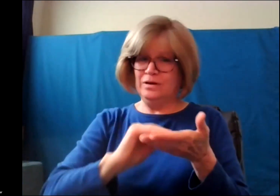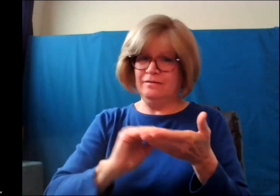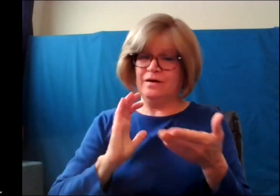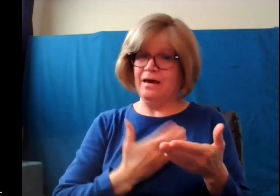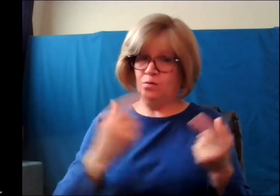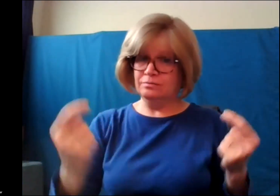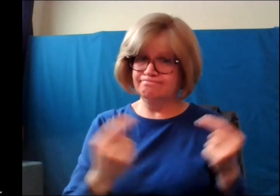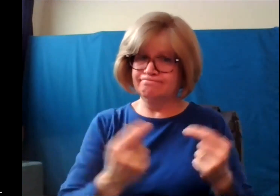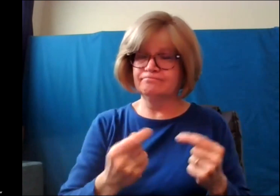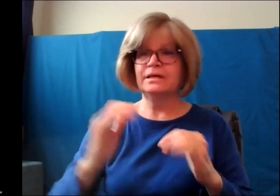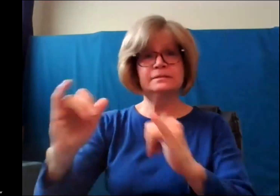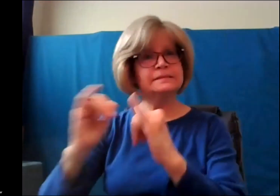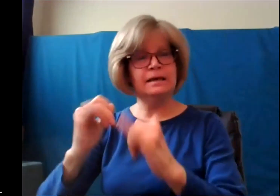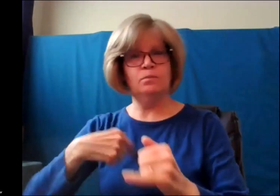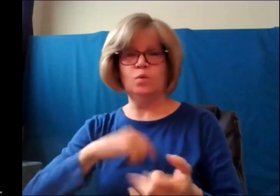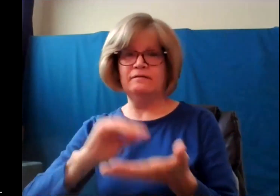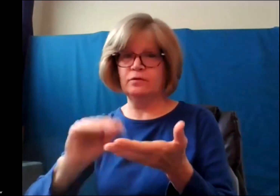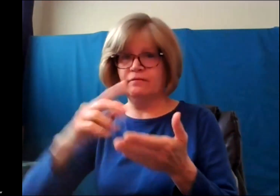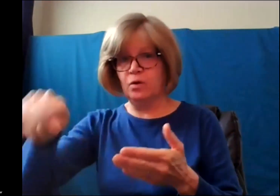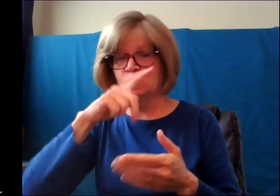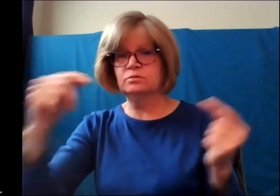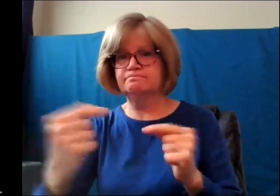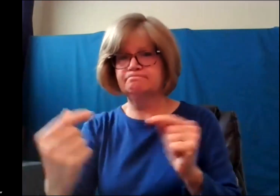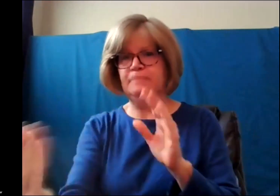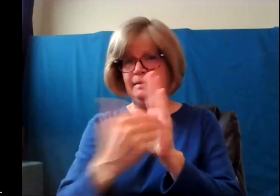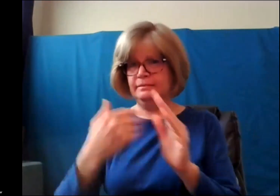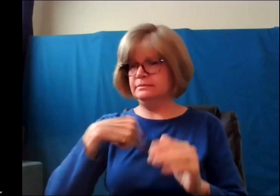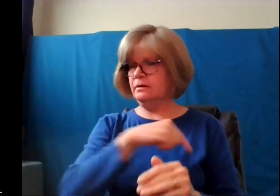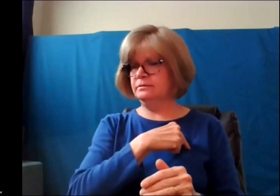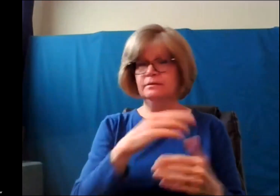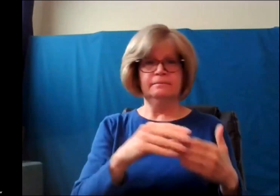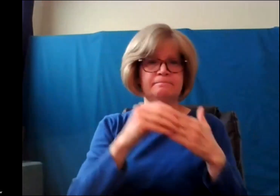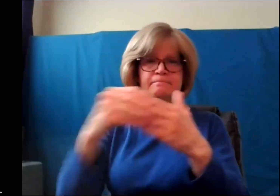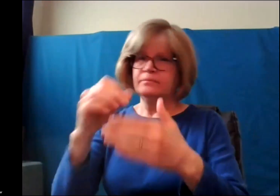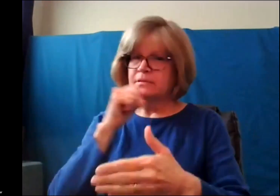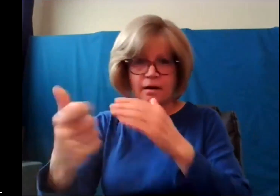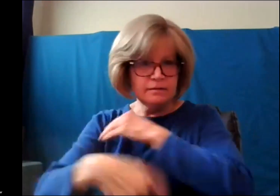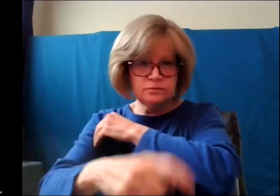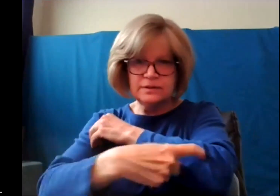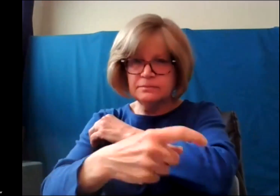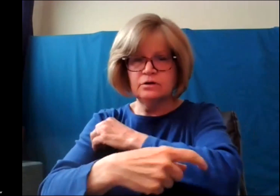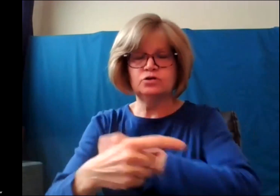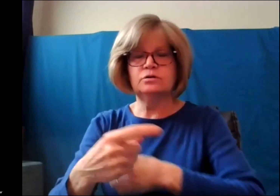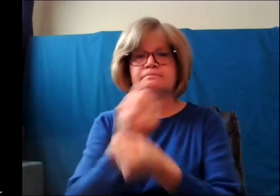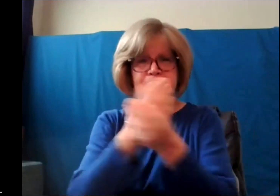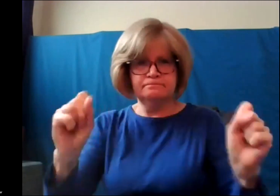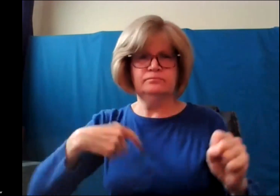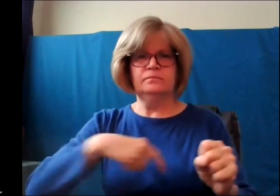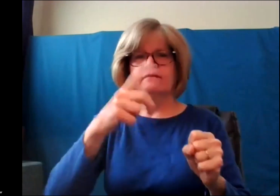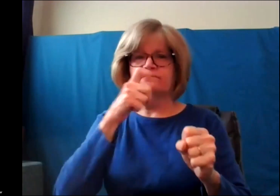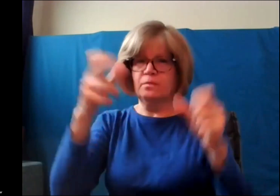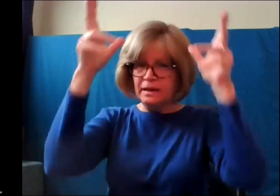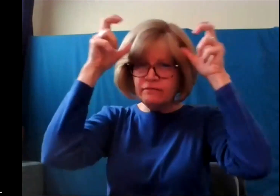forgive us our trespasses, as we forgive those who trespass against us. Lead us not into